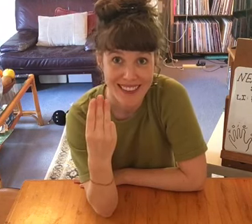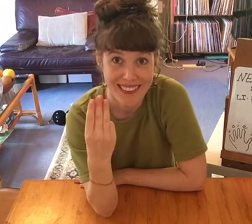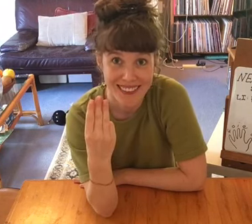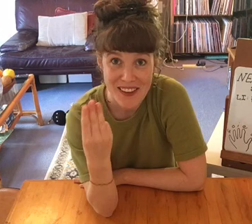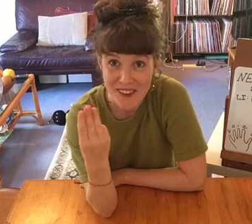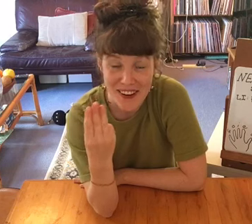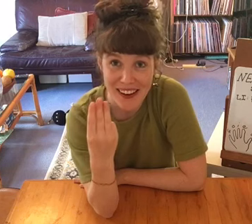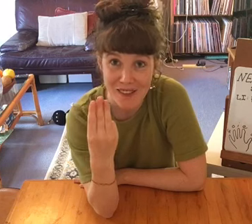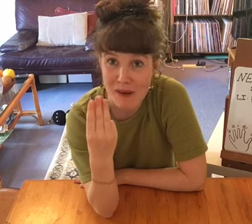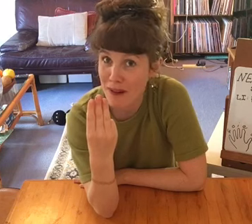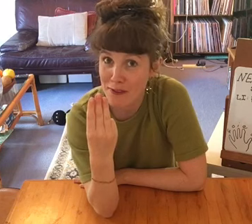You've got it. What about 4?